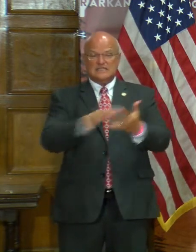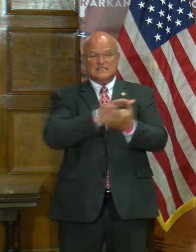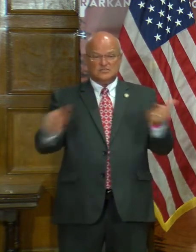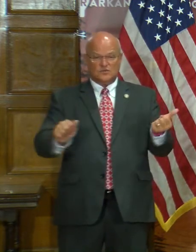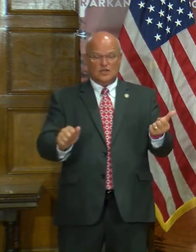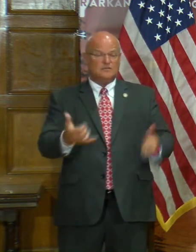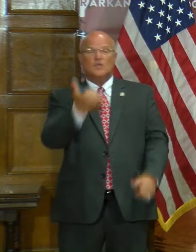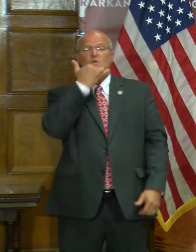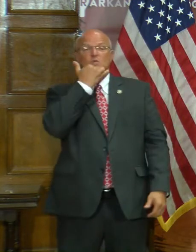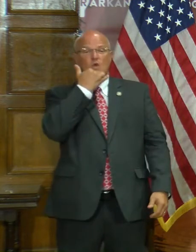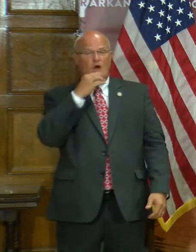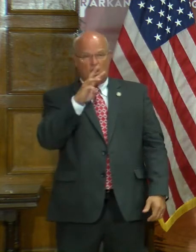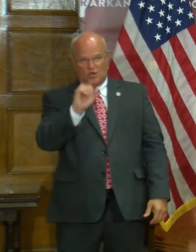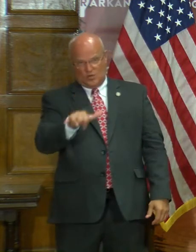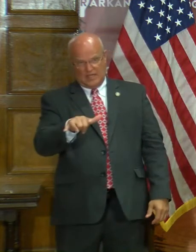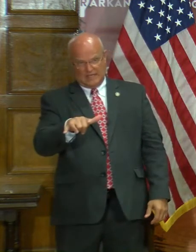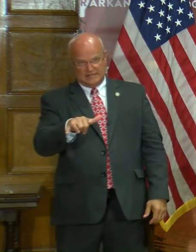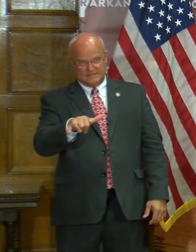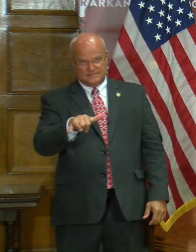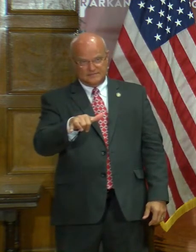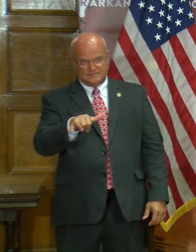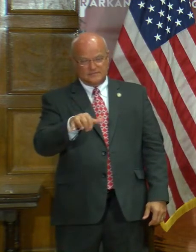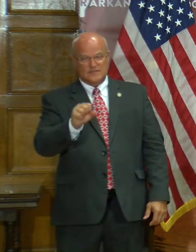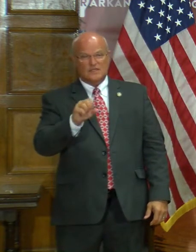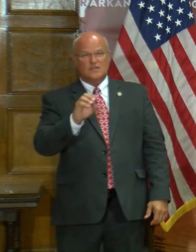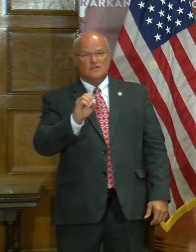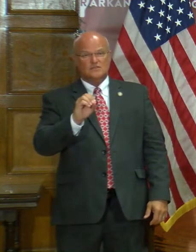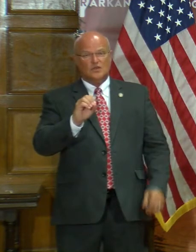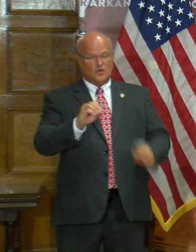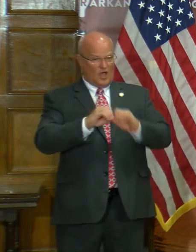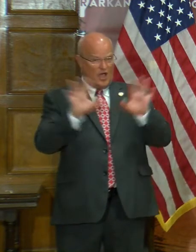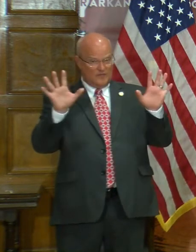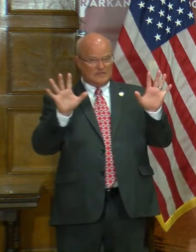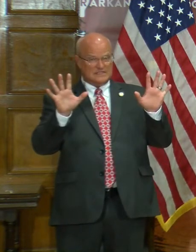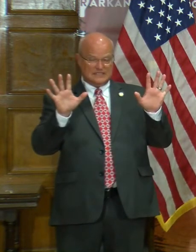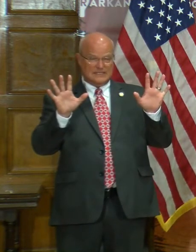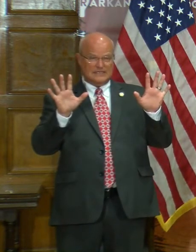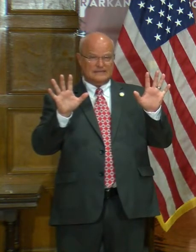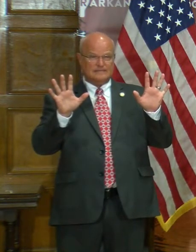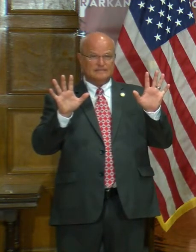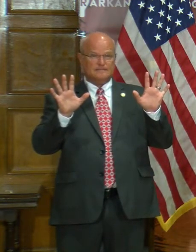Destruction is the wrong way to go about it. And so obviously,